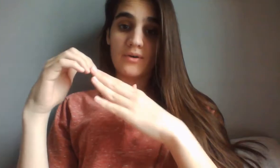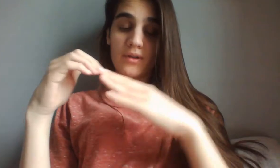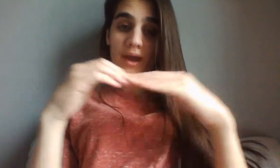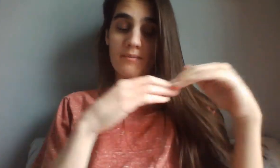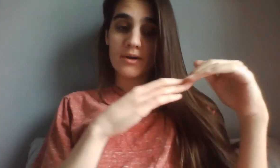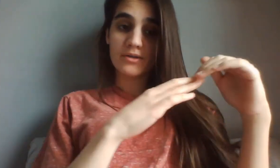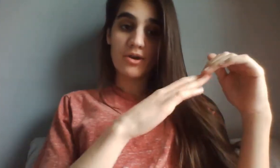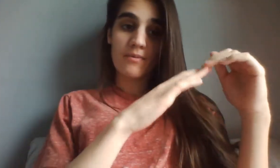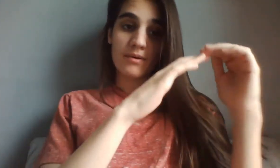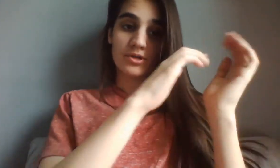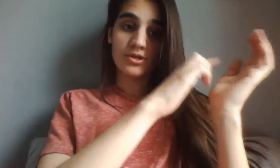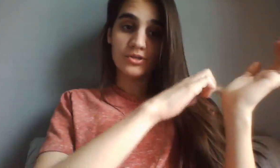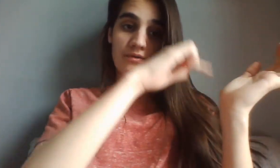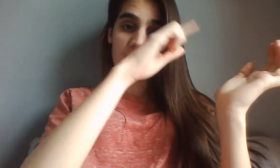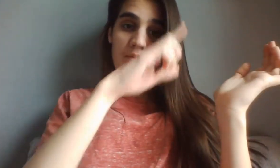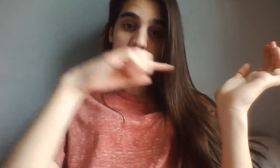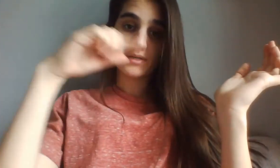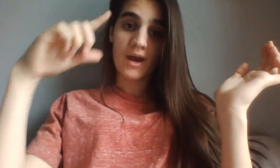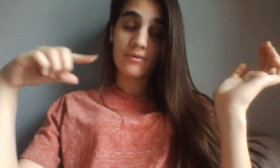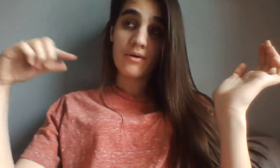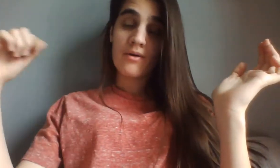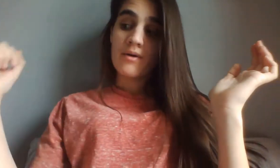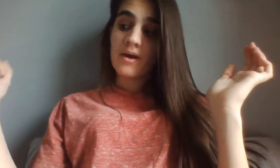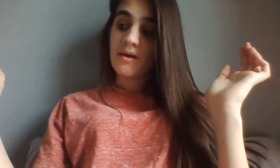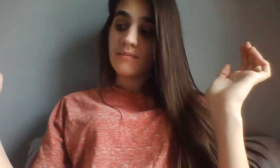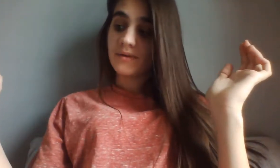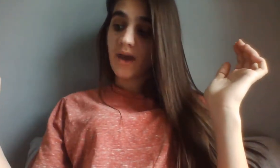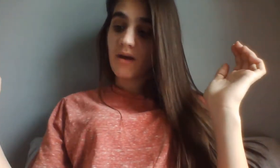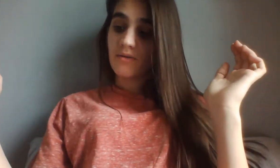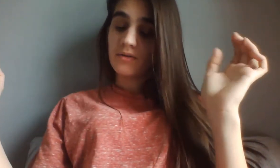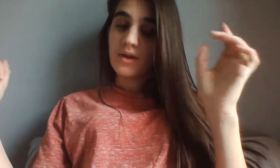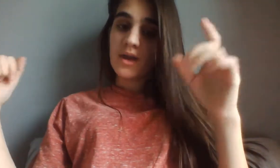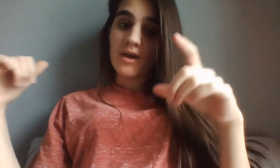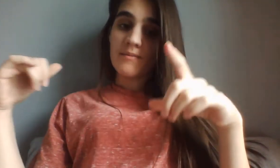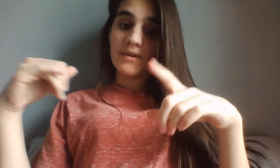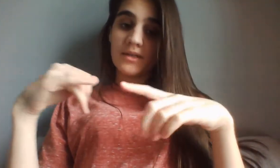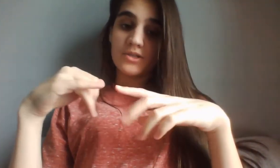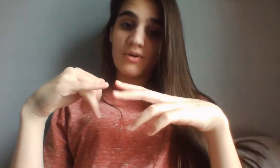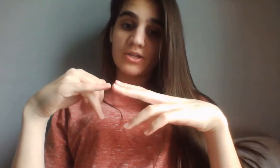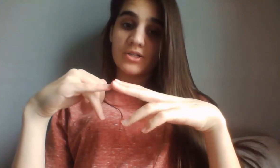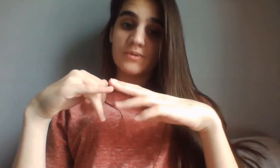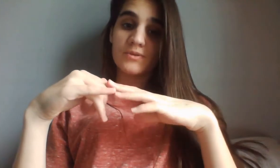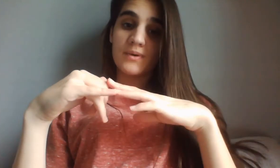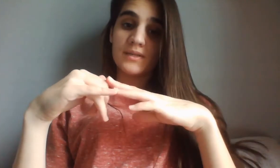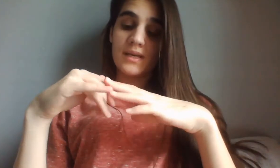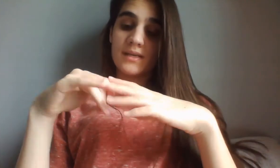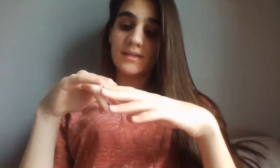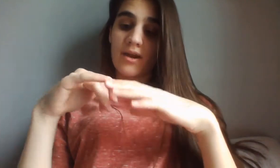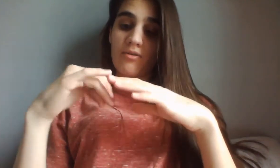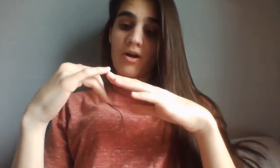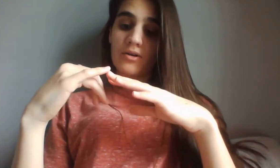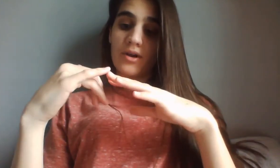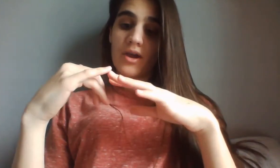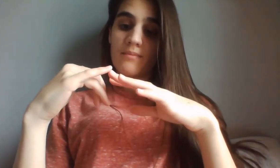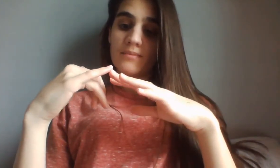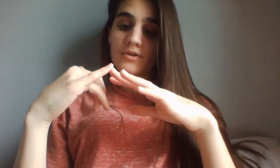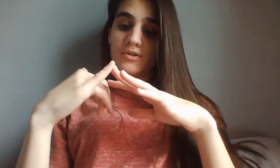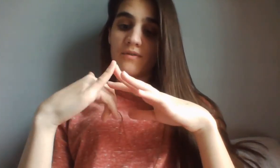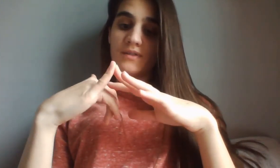downfall again, because her emotions sort of go up and down as Carol, and the interactions between scenes later on, you sort of see